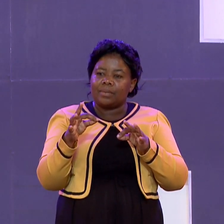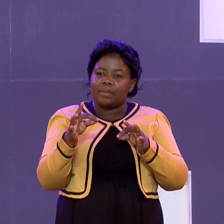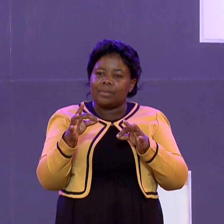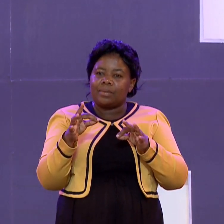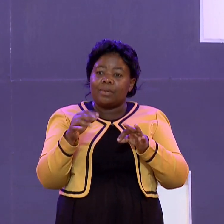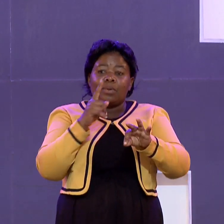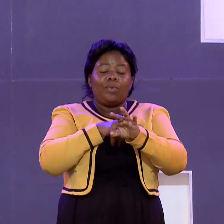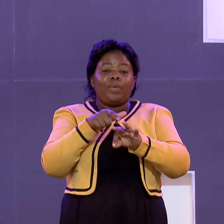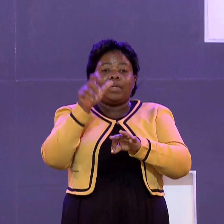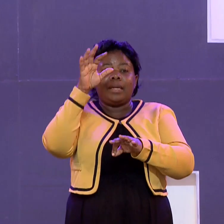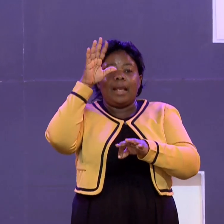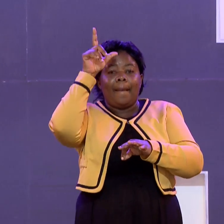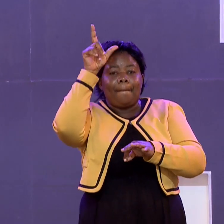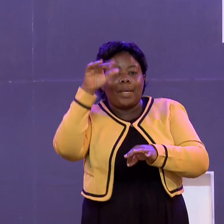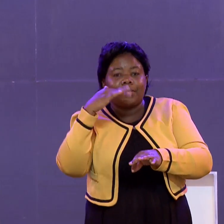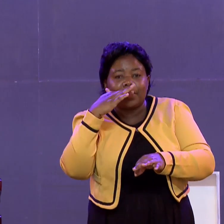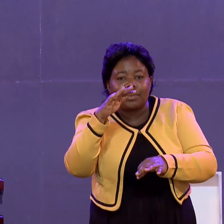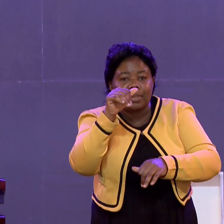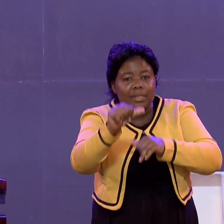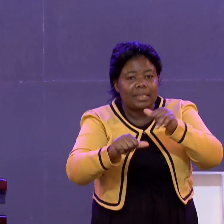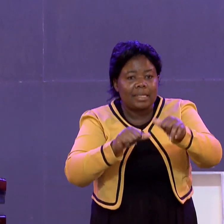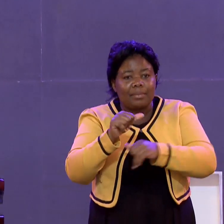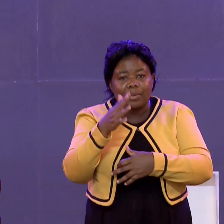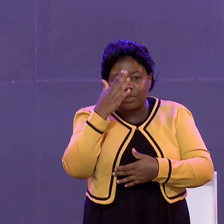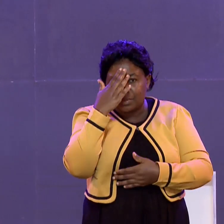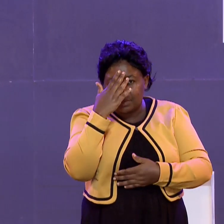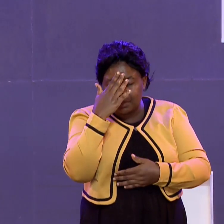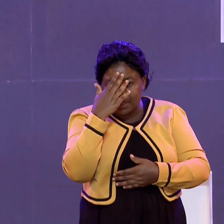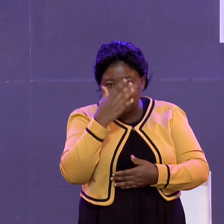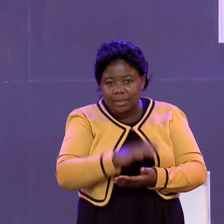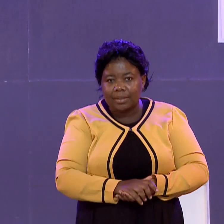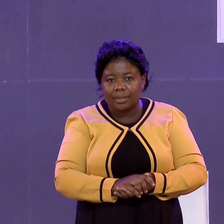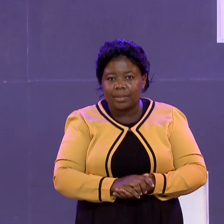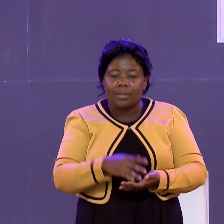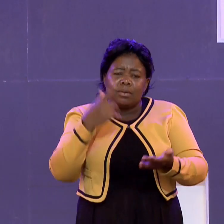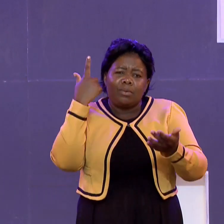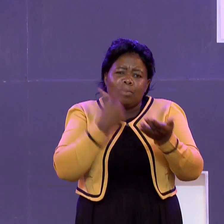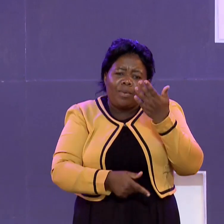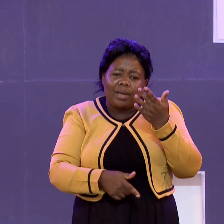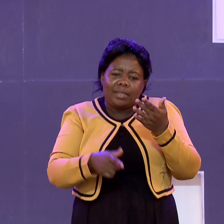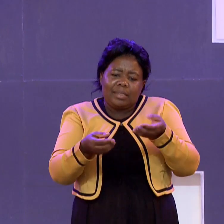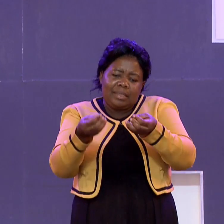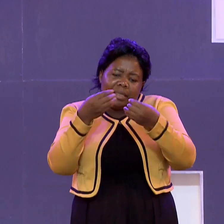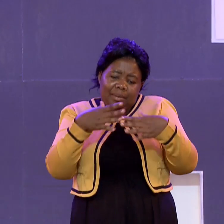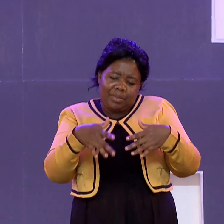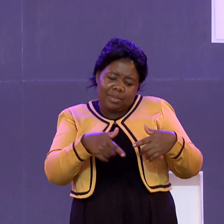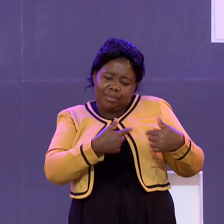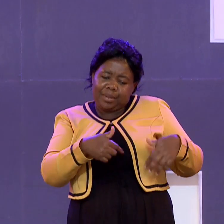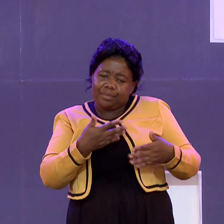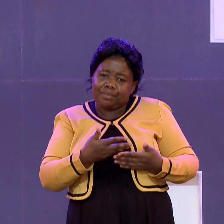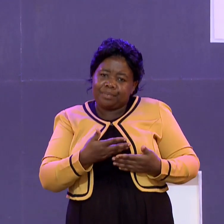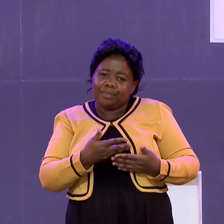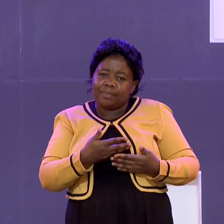it is when someone talks about humility. Ekimu ku byo omuntu bw'ayogera ku bwetowaze. What comes within me? Kiki ekijja mu nze?